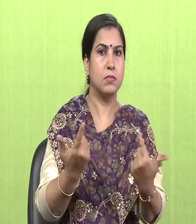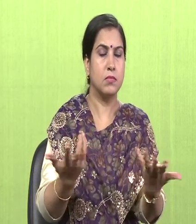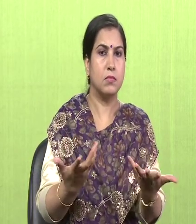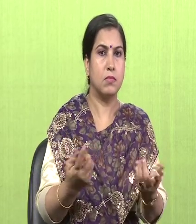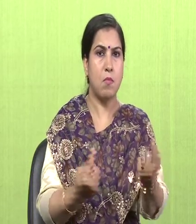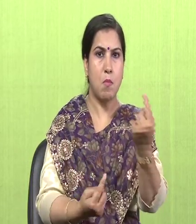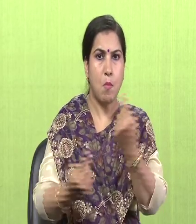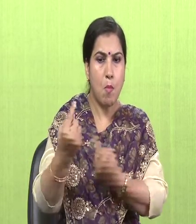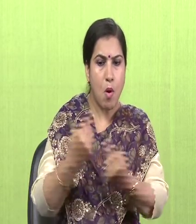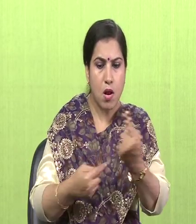political democracy.